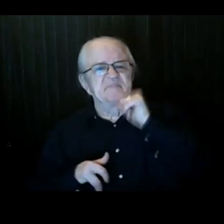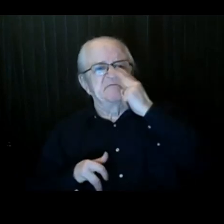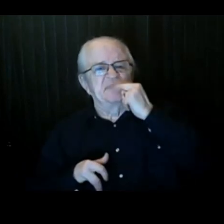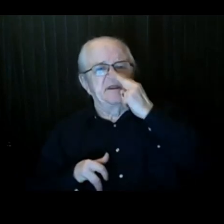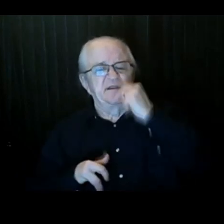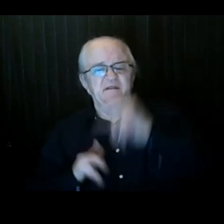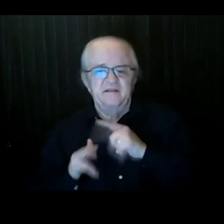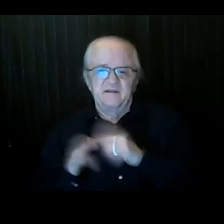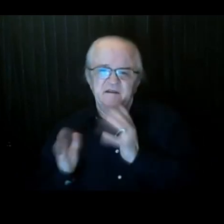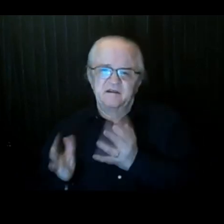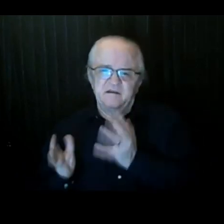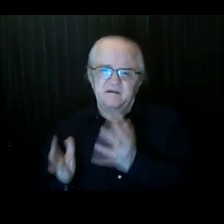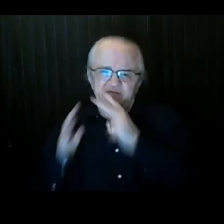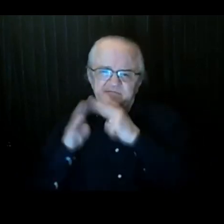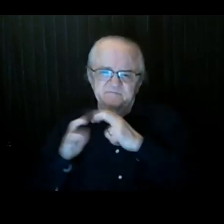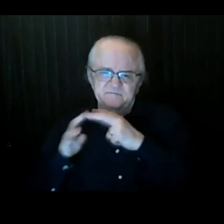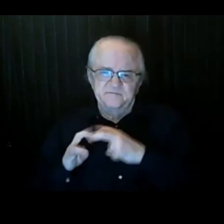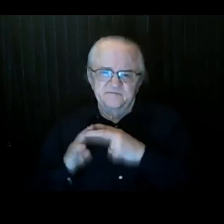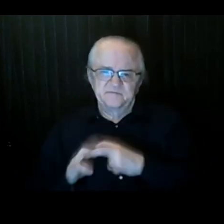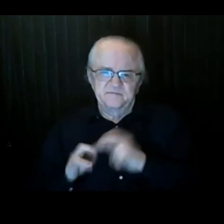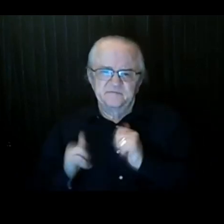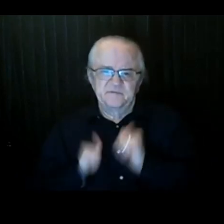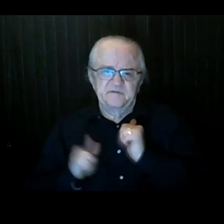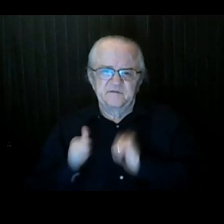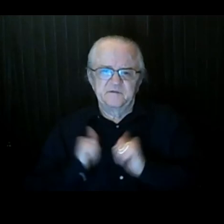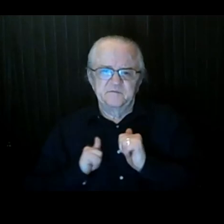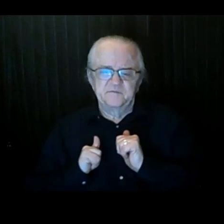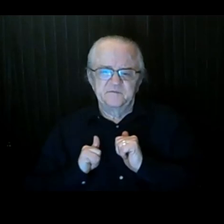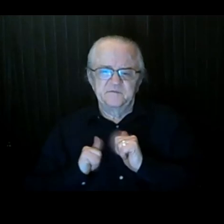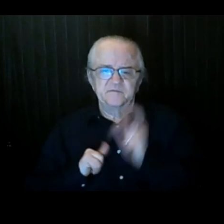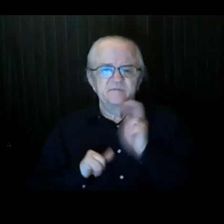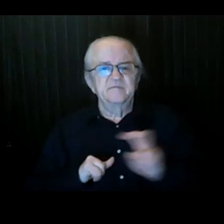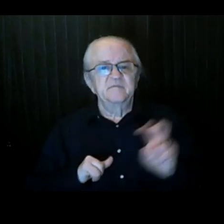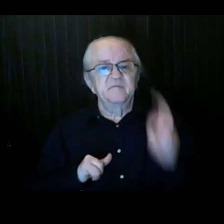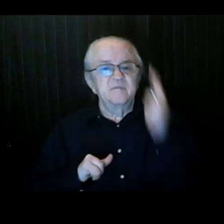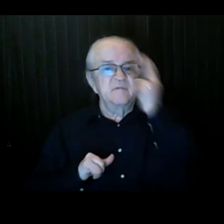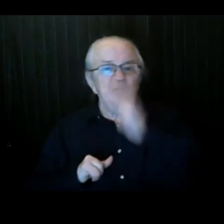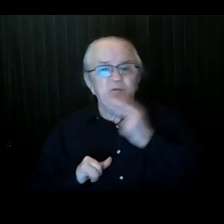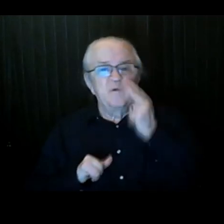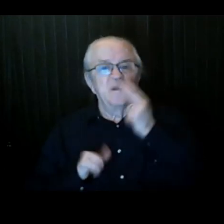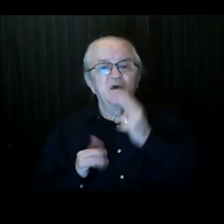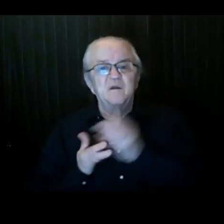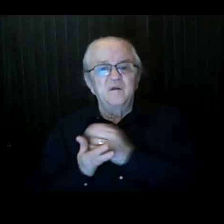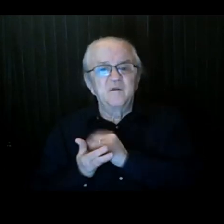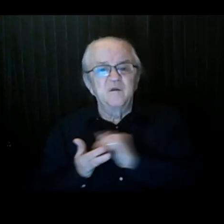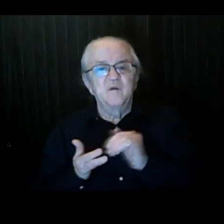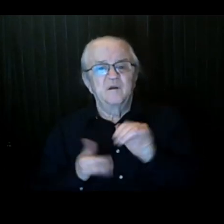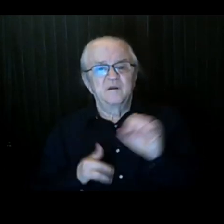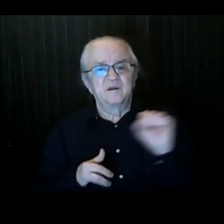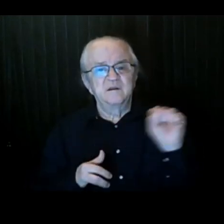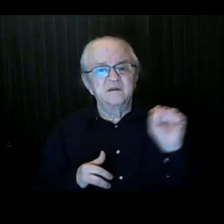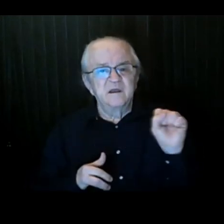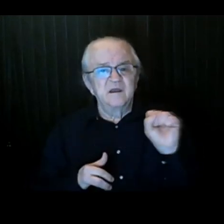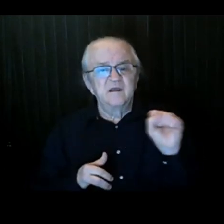then we talk about the shows. We traveled to Hawaii and New York Seattle, even